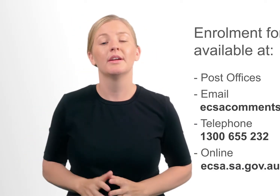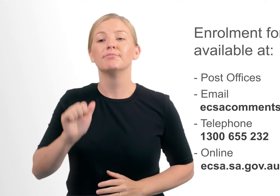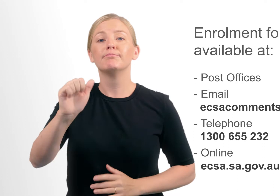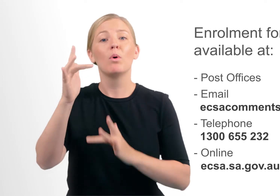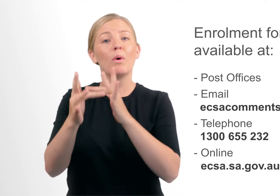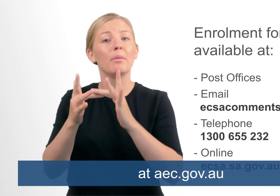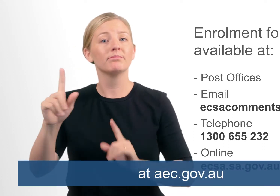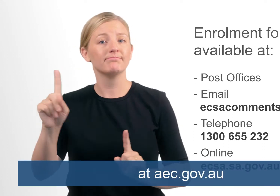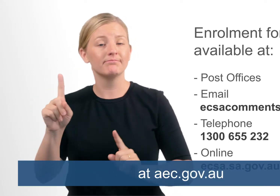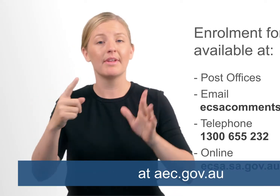at